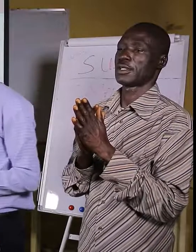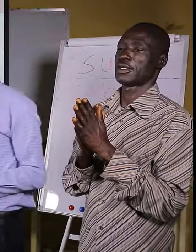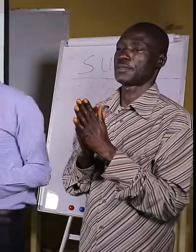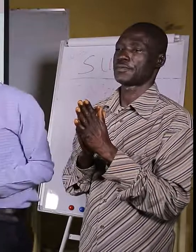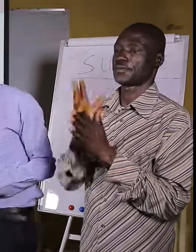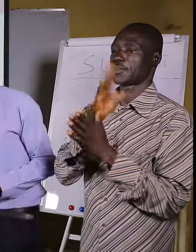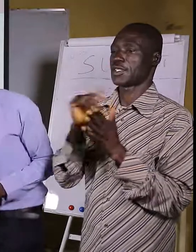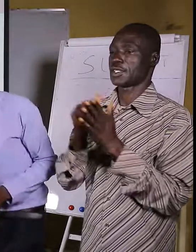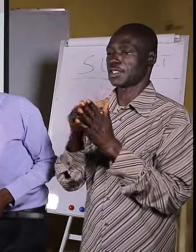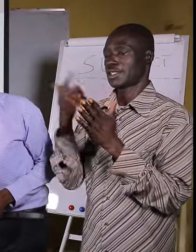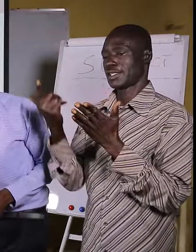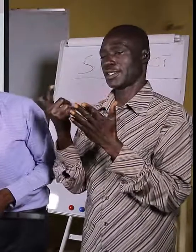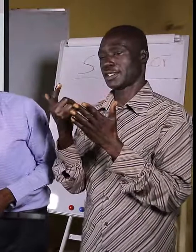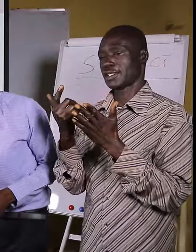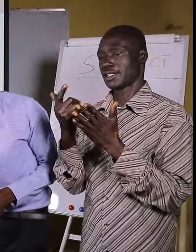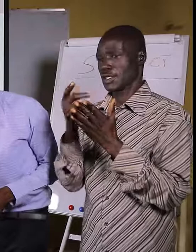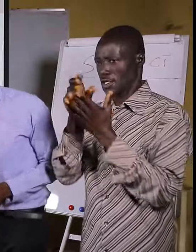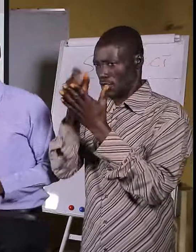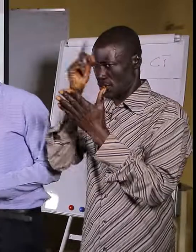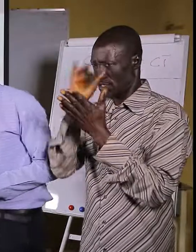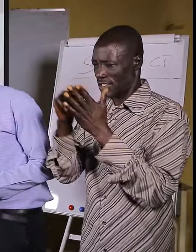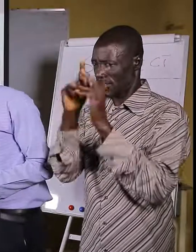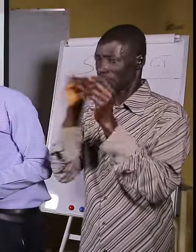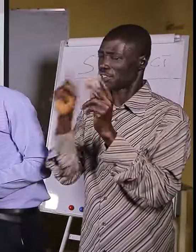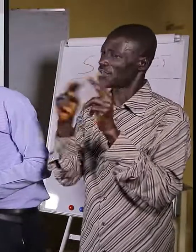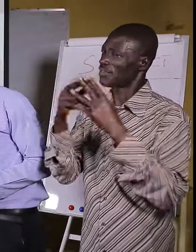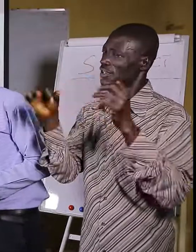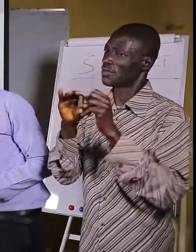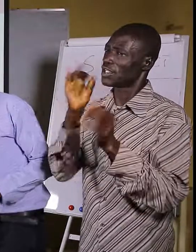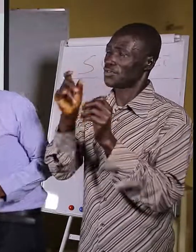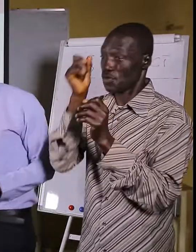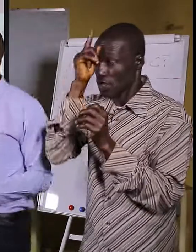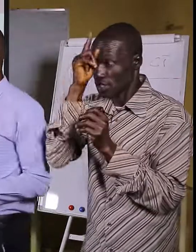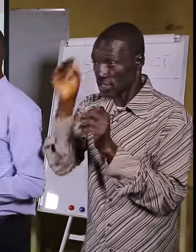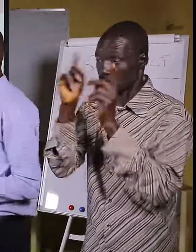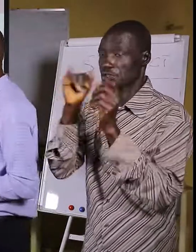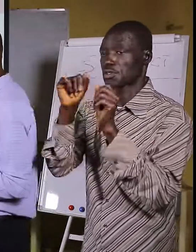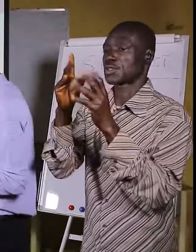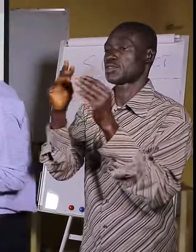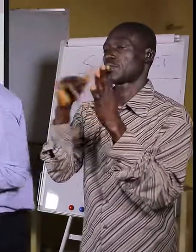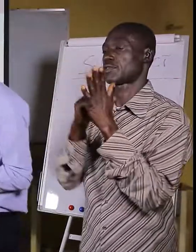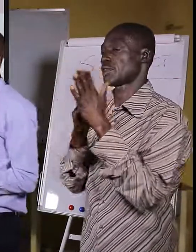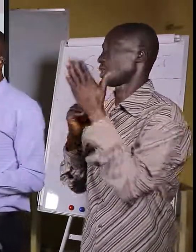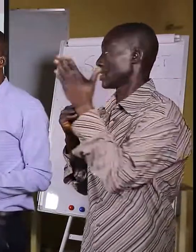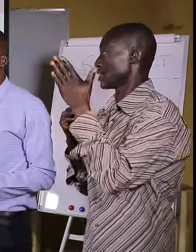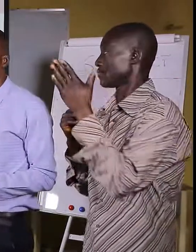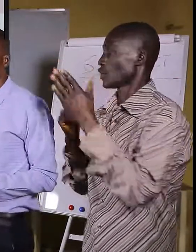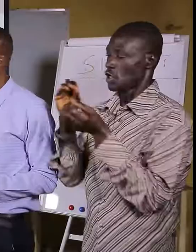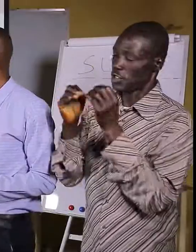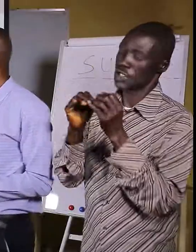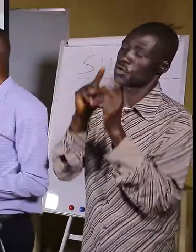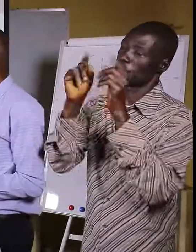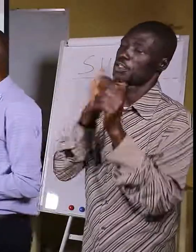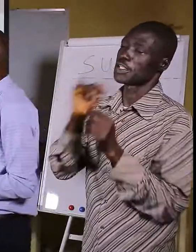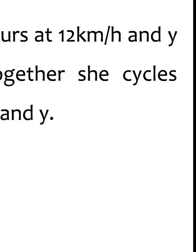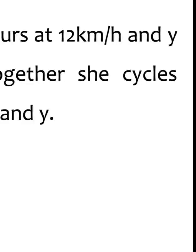Understanding of the question is very important. That's the only key that will enable you to go further for solving. So I'm taking the question